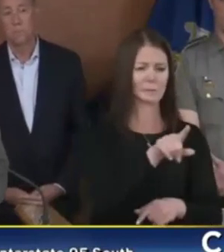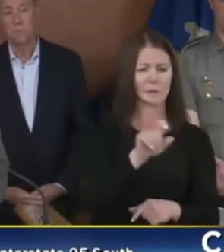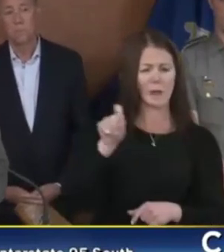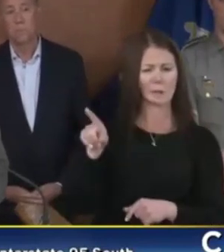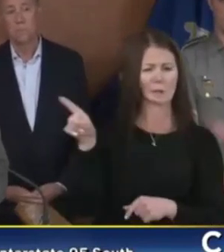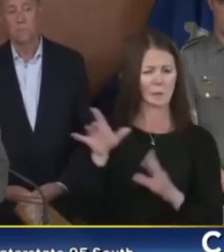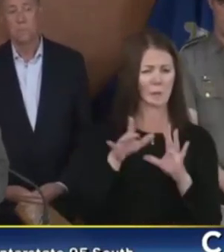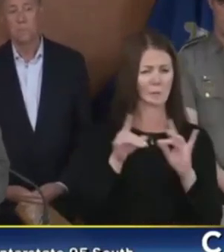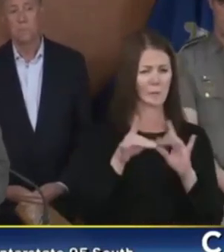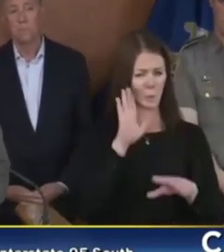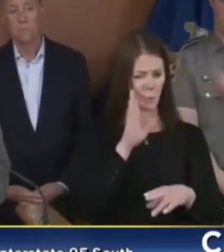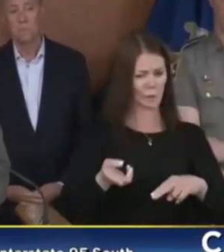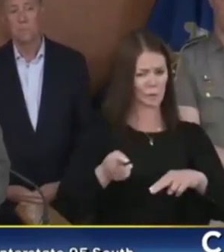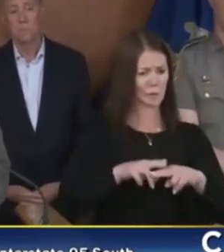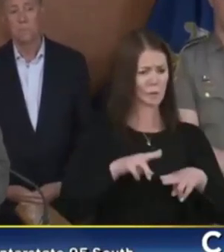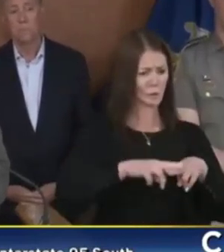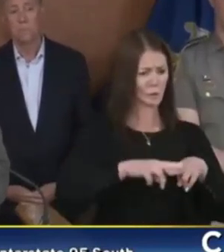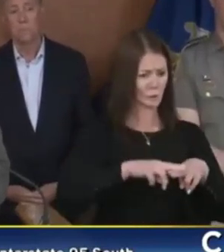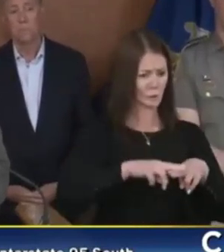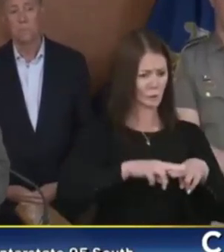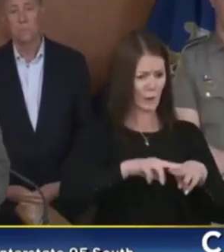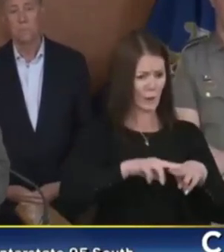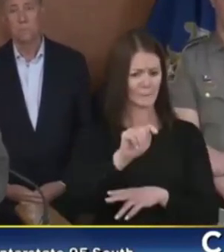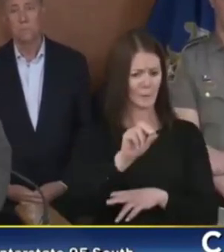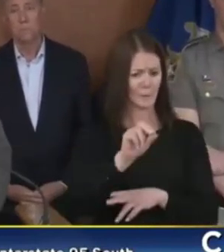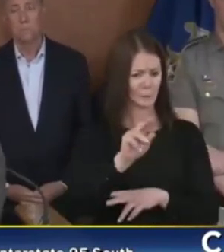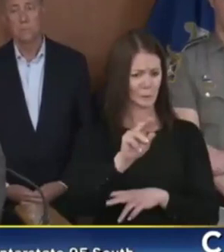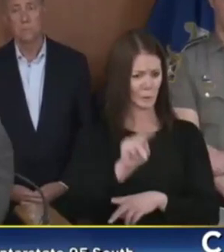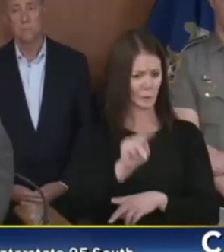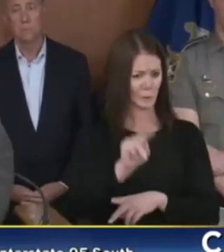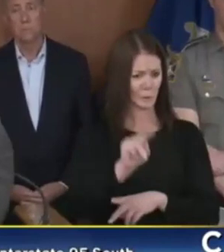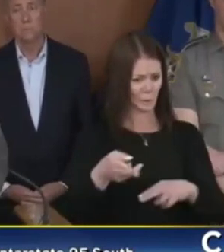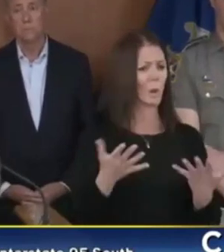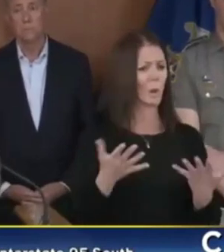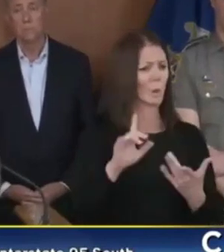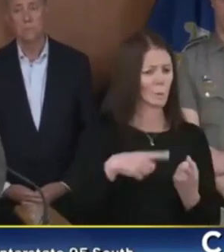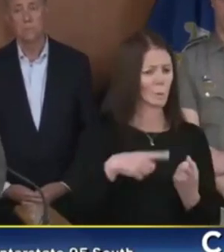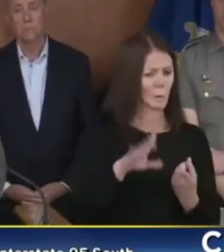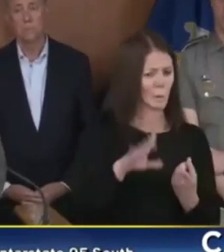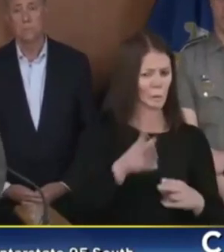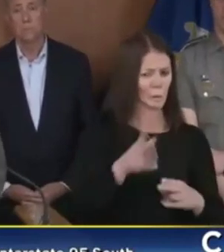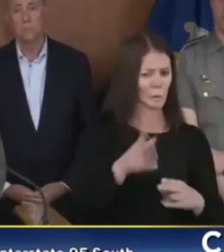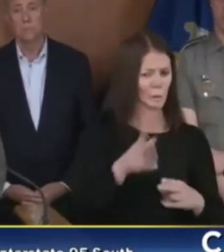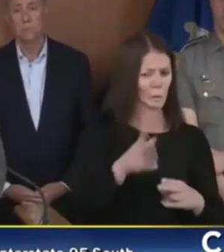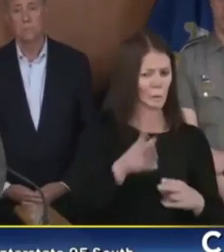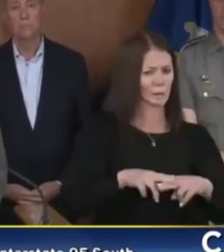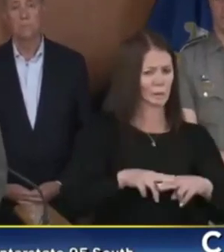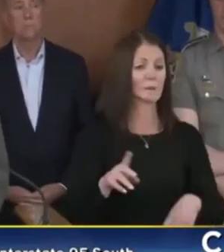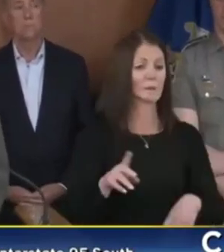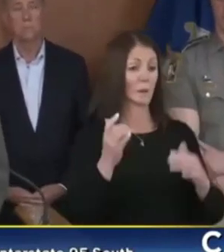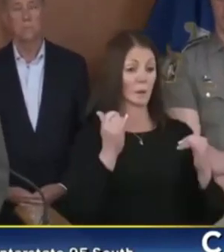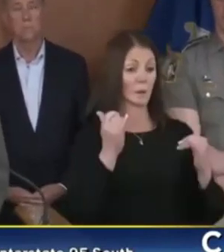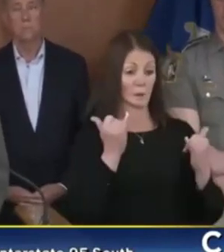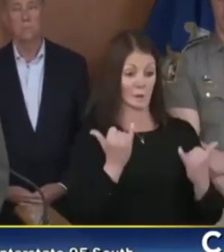be all entire weekend? Is this just during peak hours? When will we see more trains? So right now, no trains